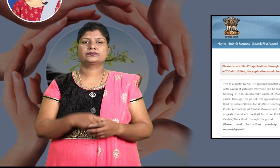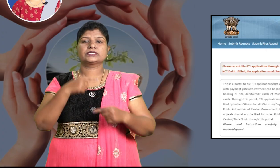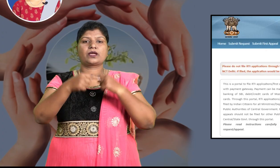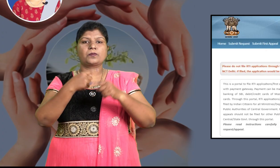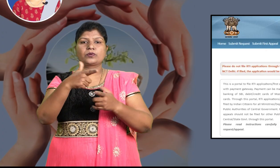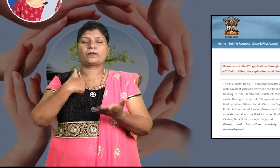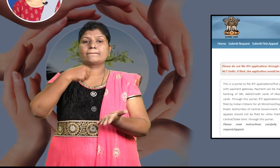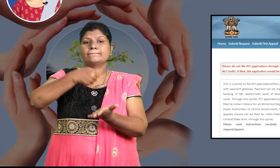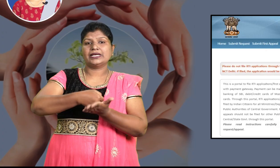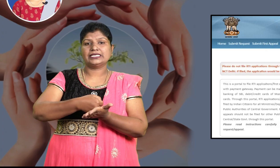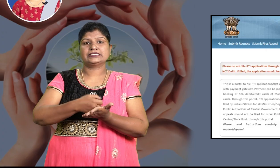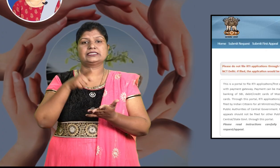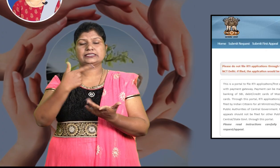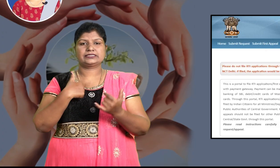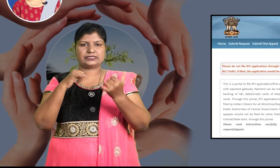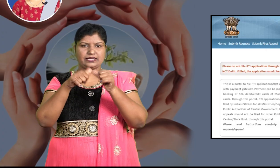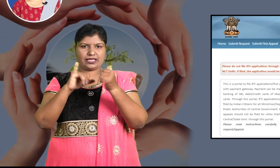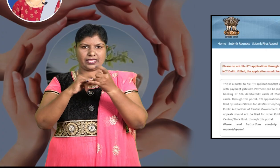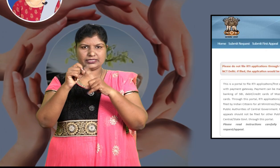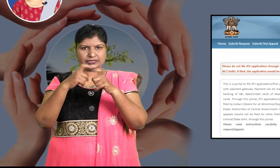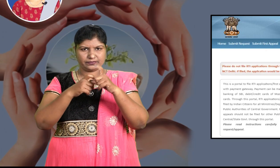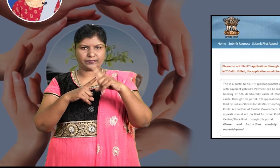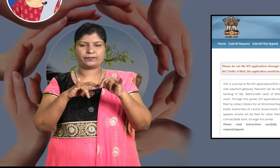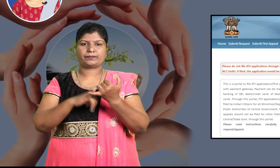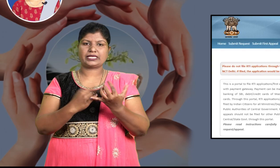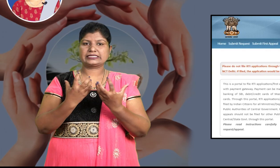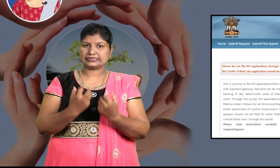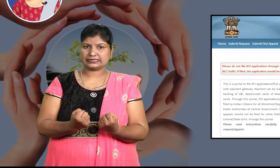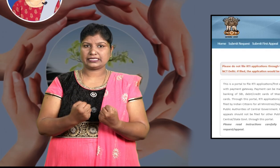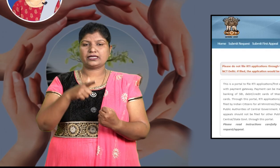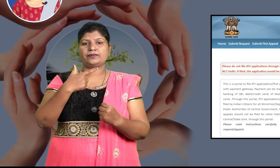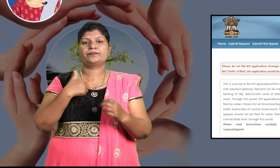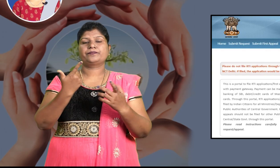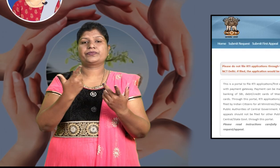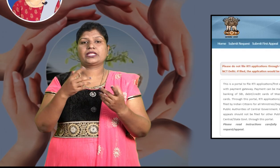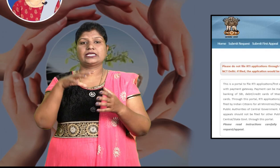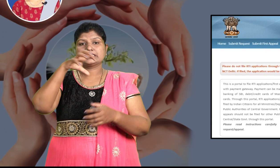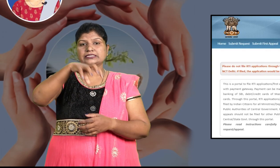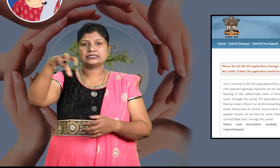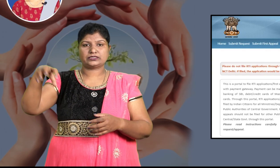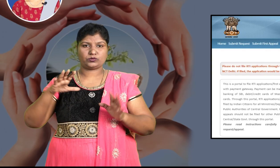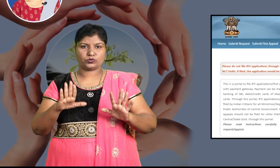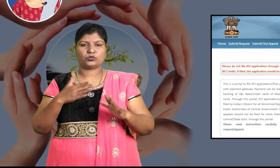about basic aspects of their institutions under the RTI column.